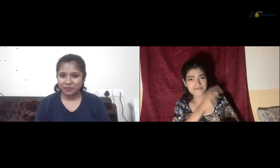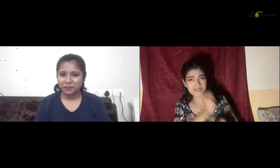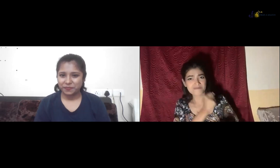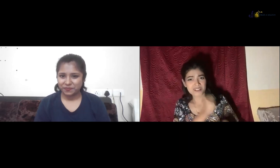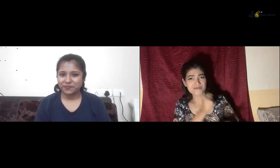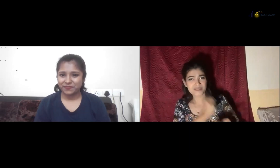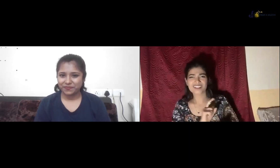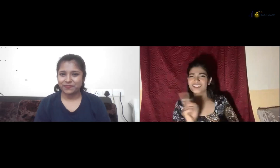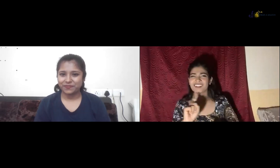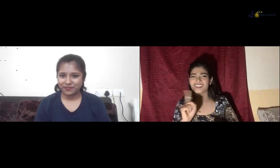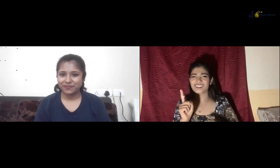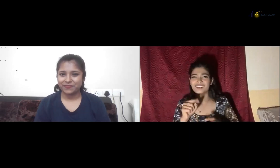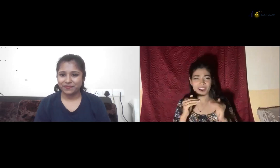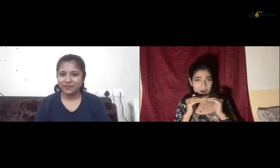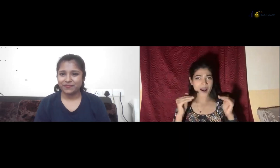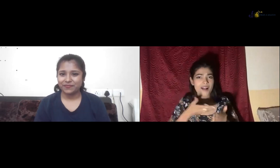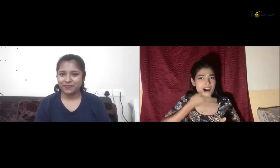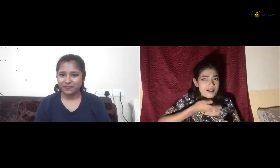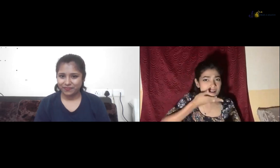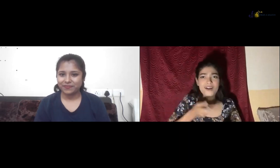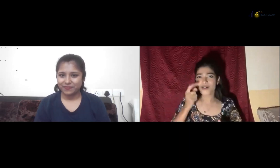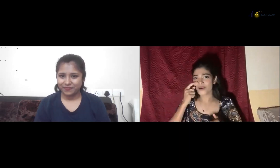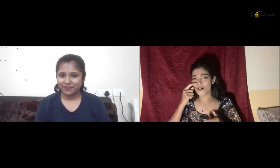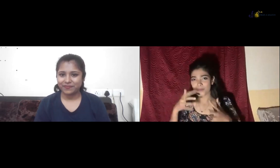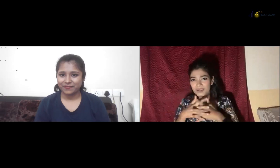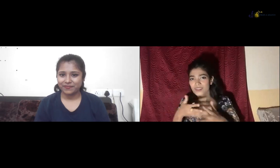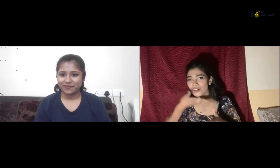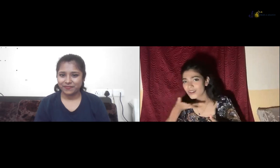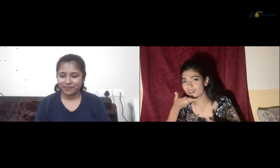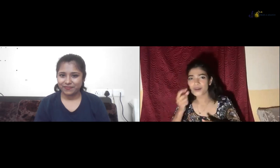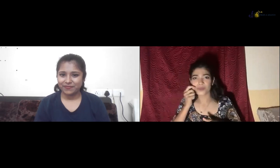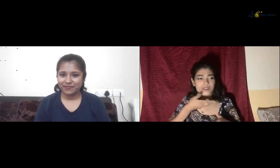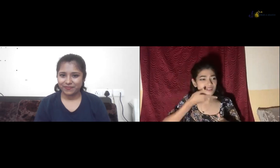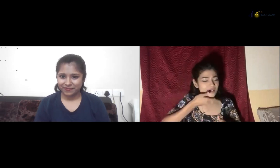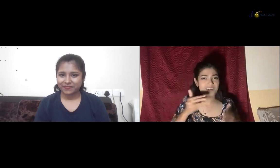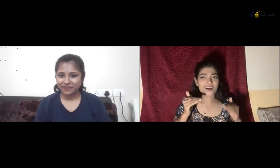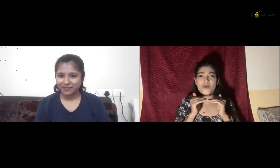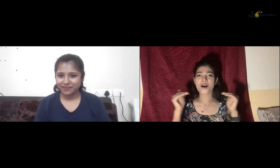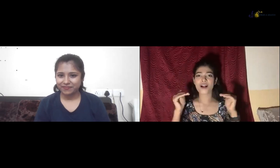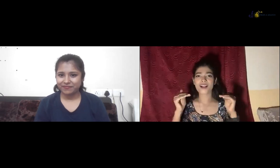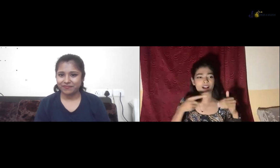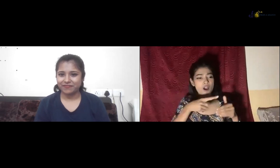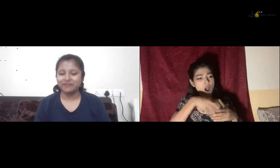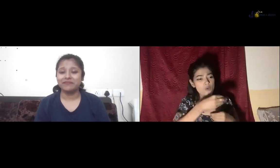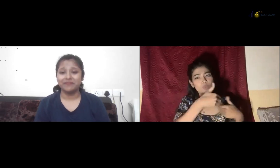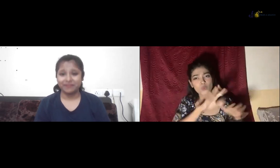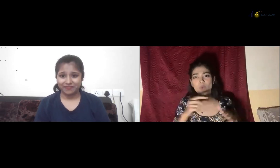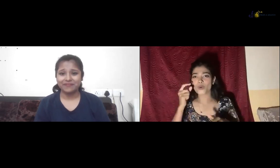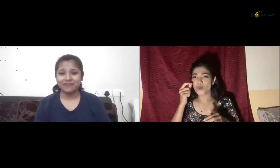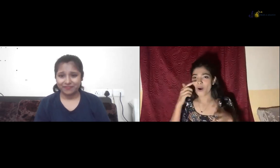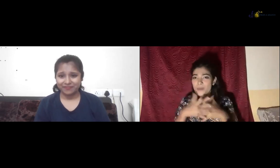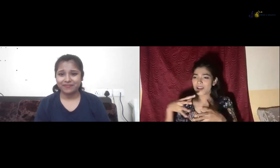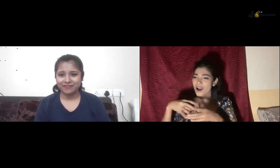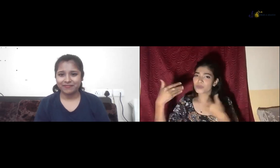No. So we ask women to stay at home, you can't go outside. we have to explain, we have to teach